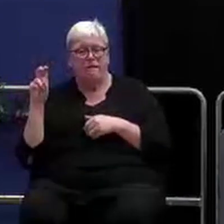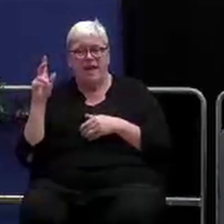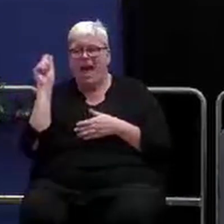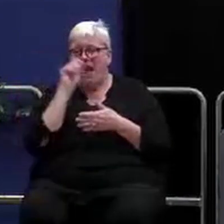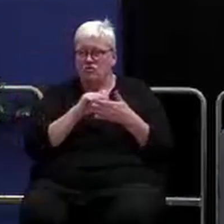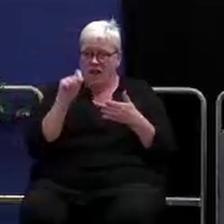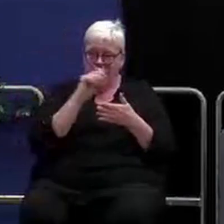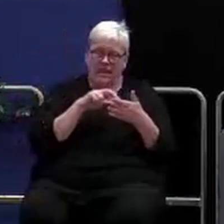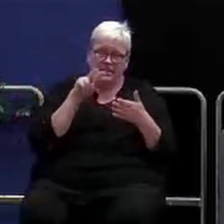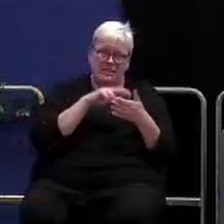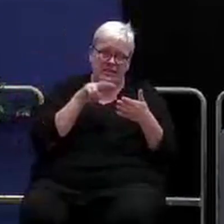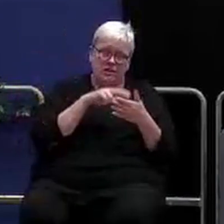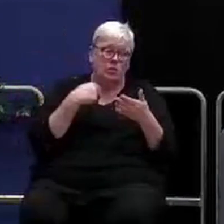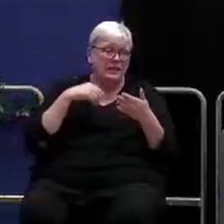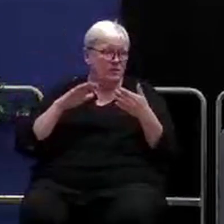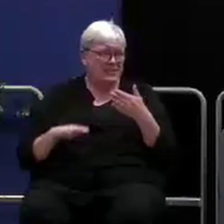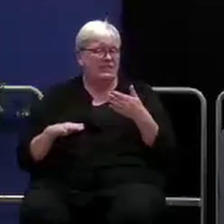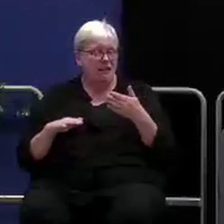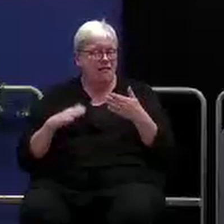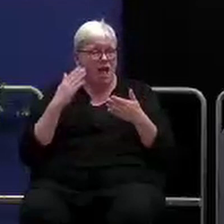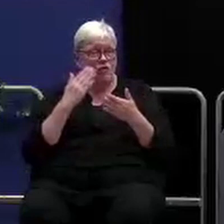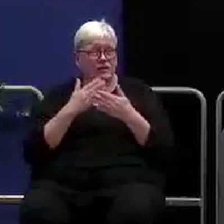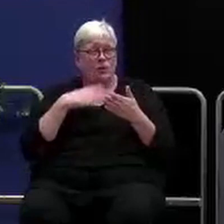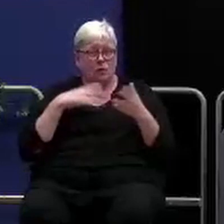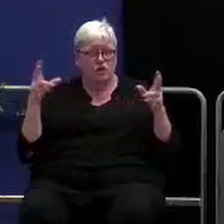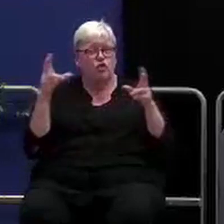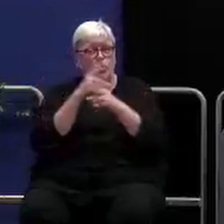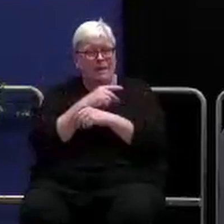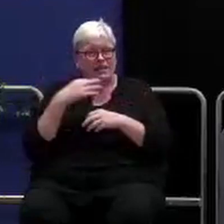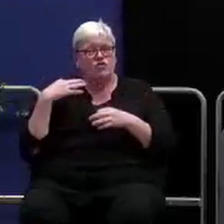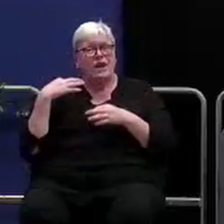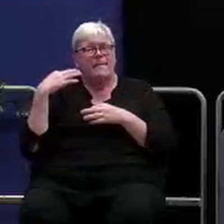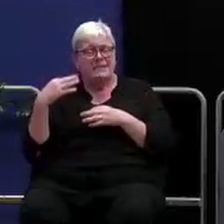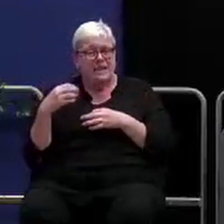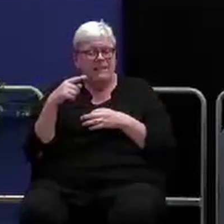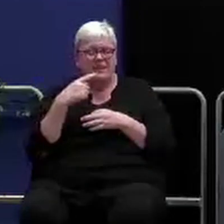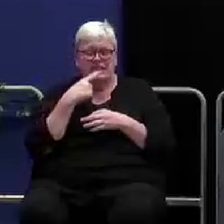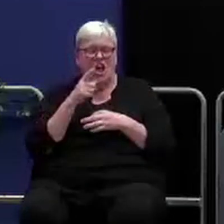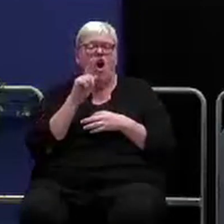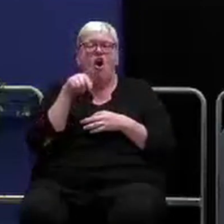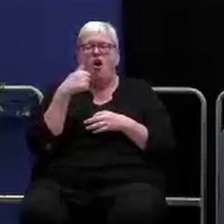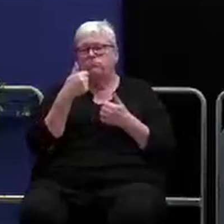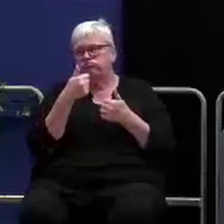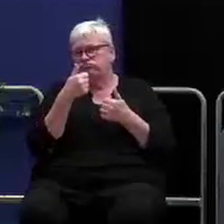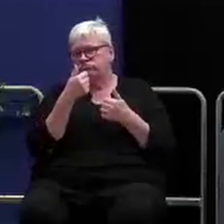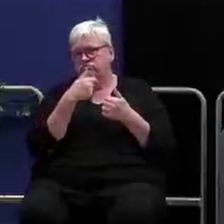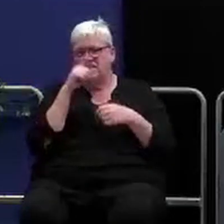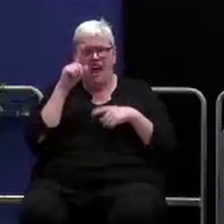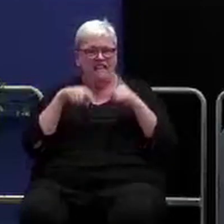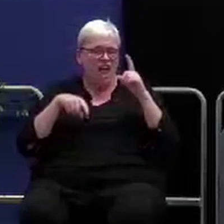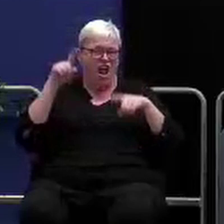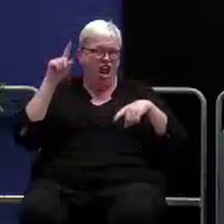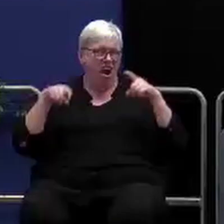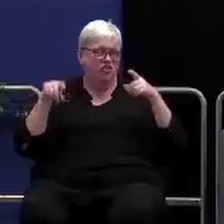And I really wanted to misrepresent that. I really wanted to say I had this really diverse reading